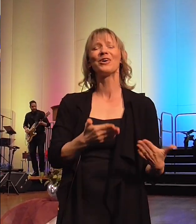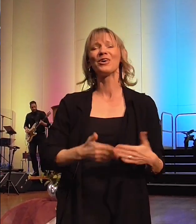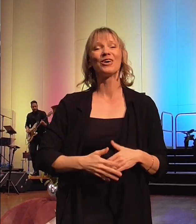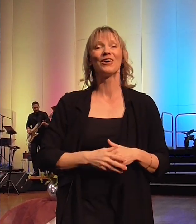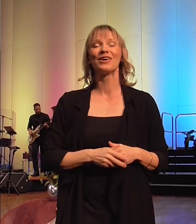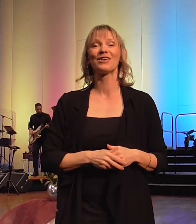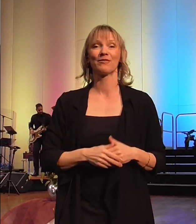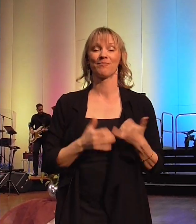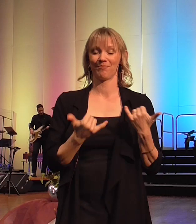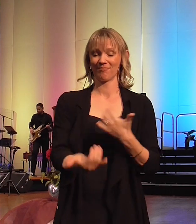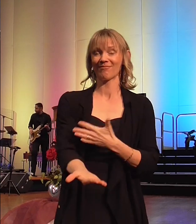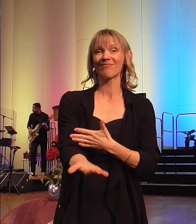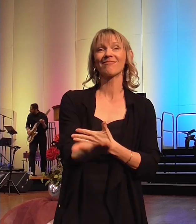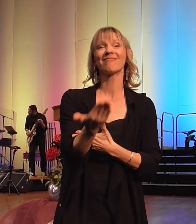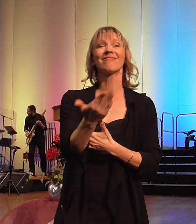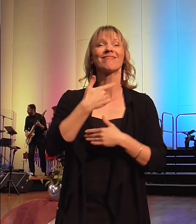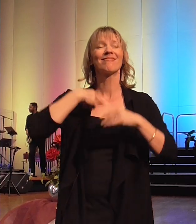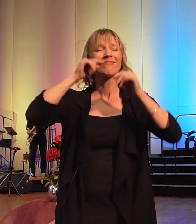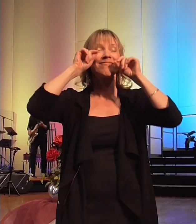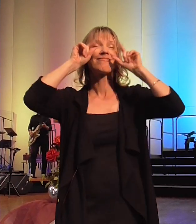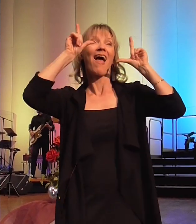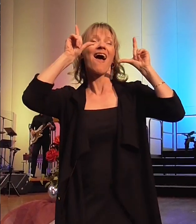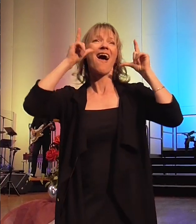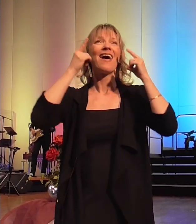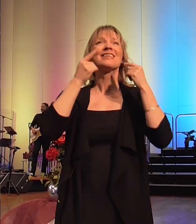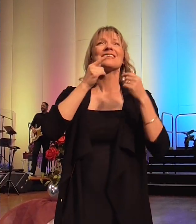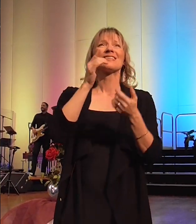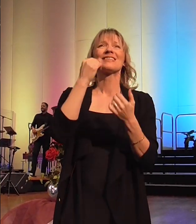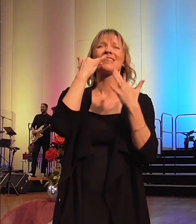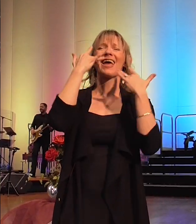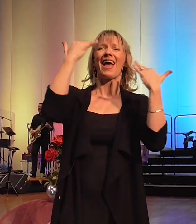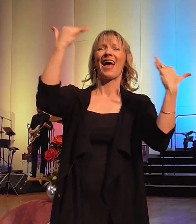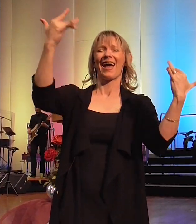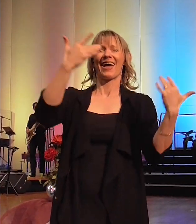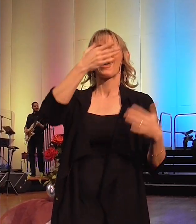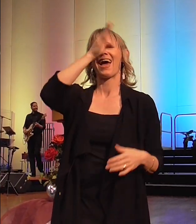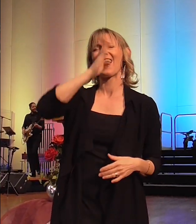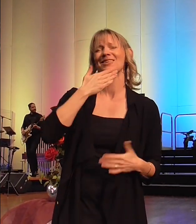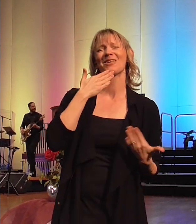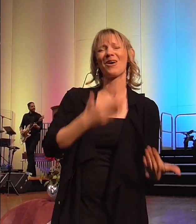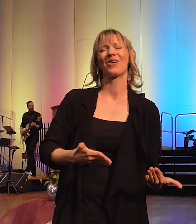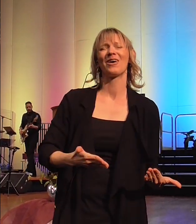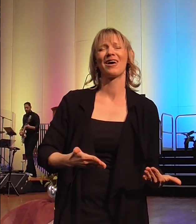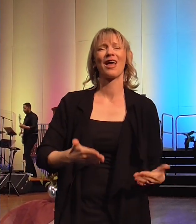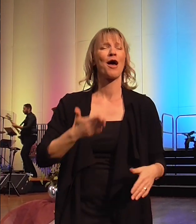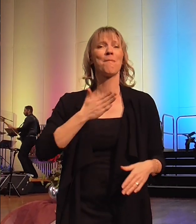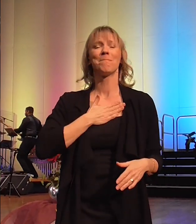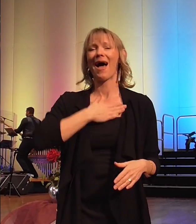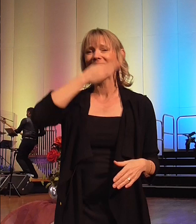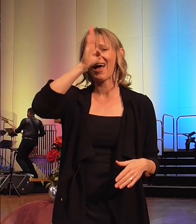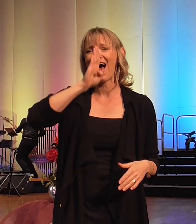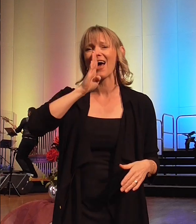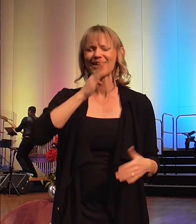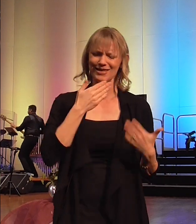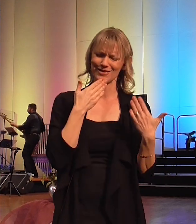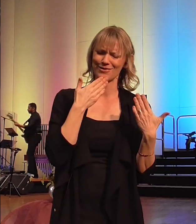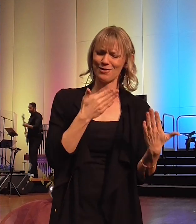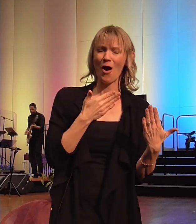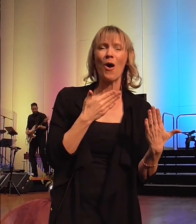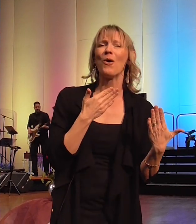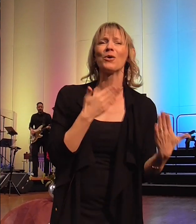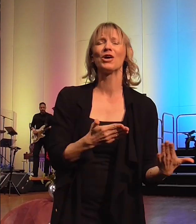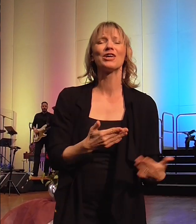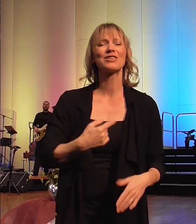so good. Yeah, I woke up this morning singing, God is so good. My God